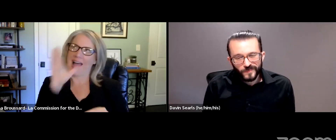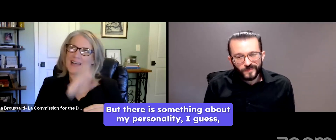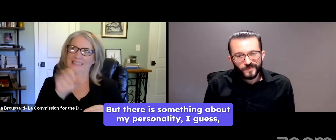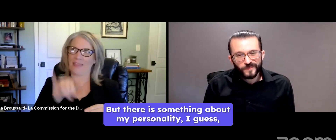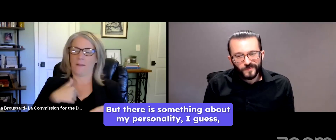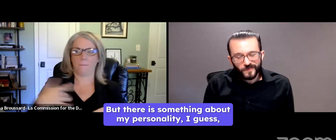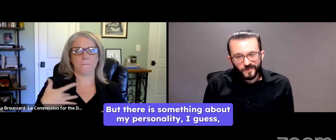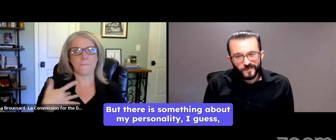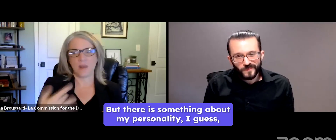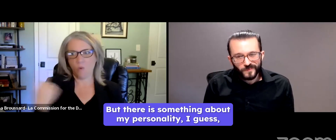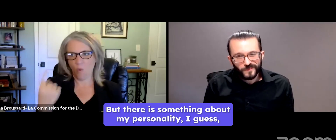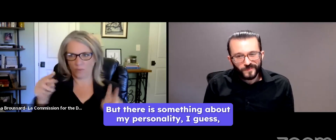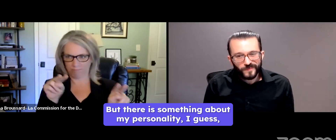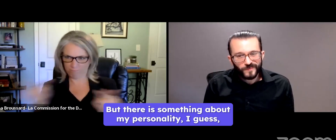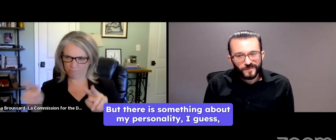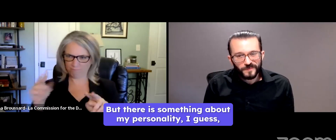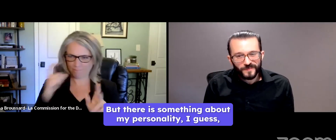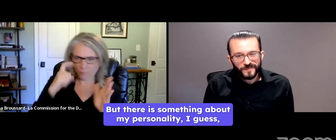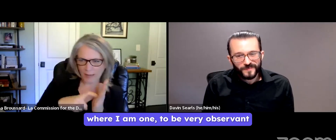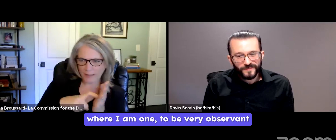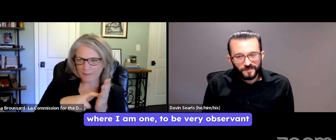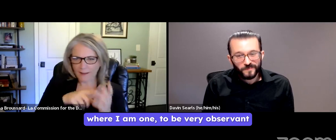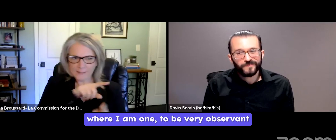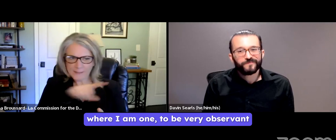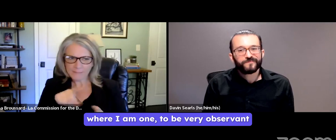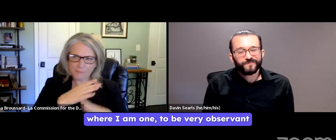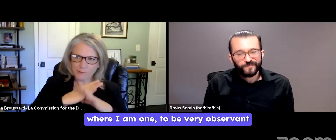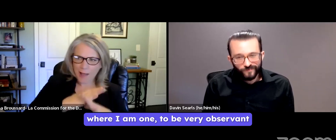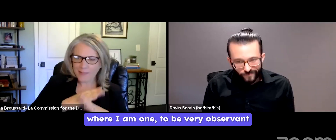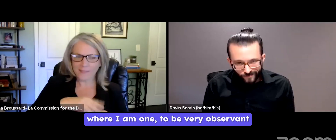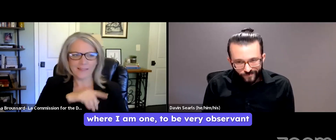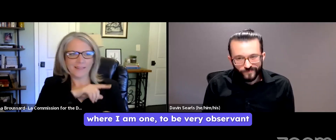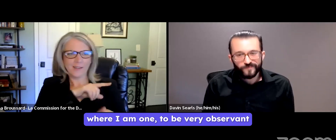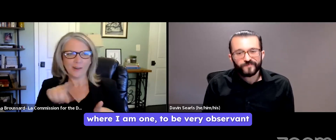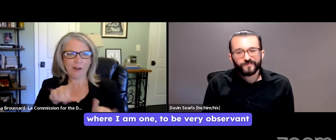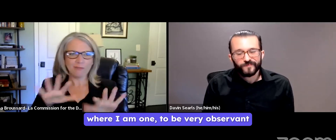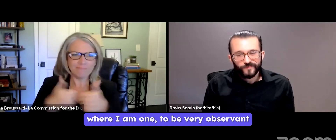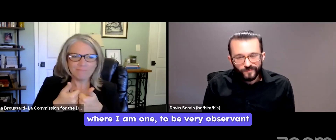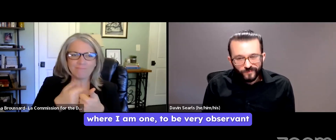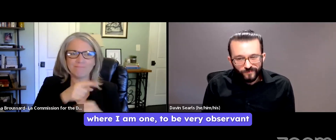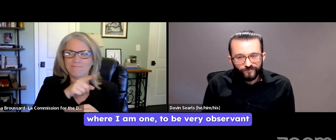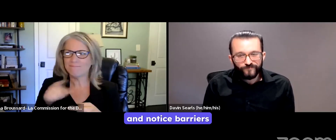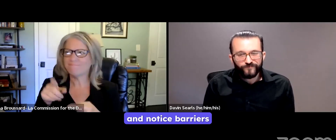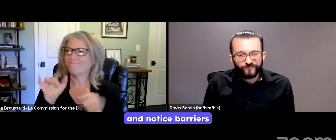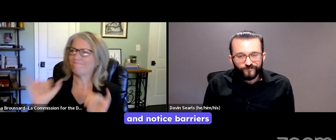But there is something about my personality, I guess, where I am one to be very observant and